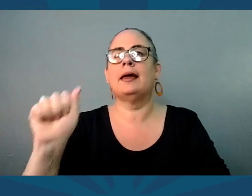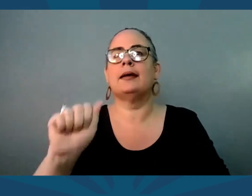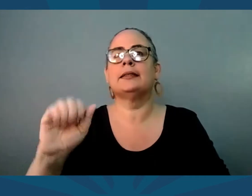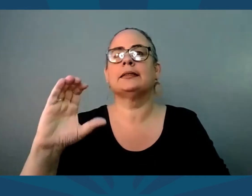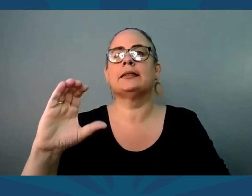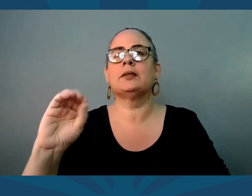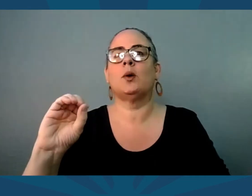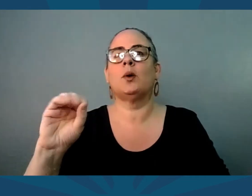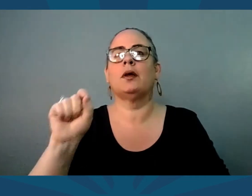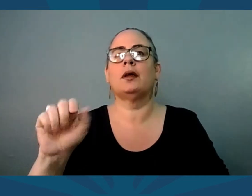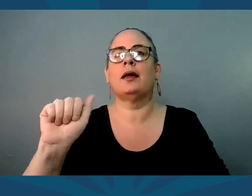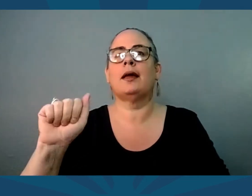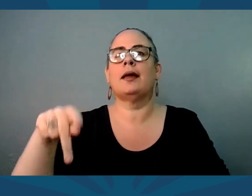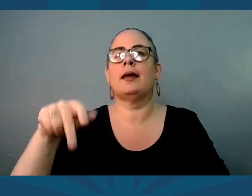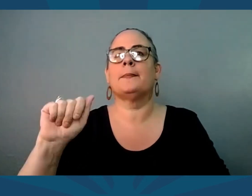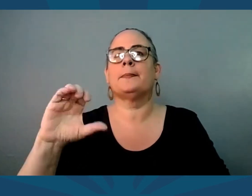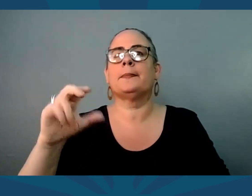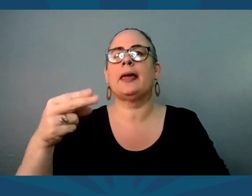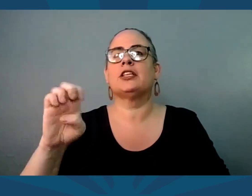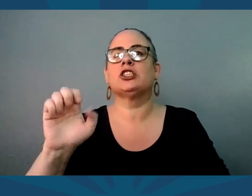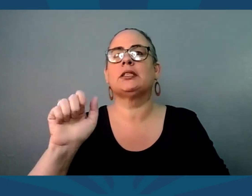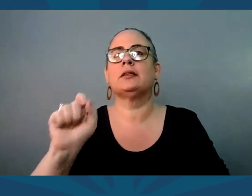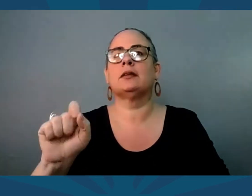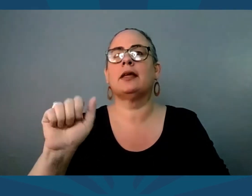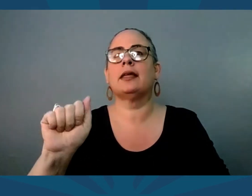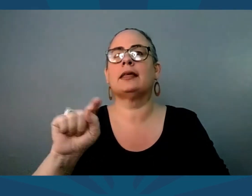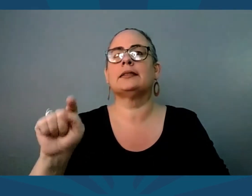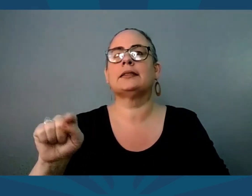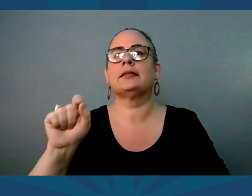Voter reg at